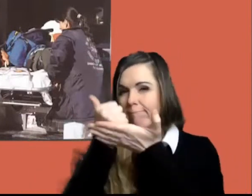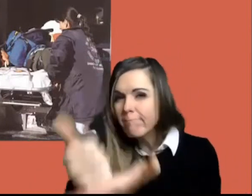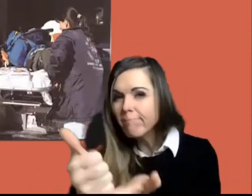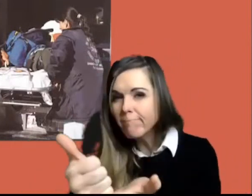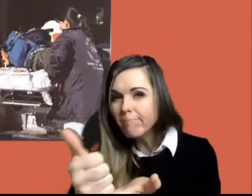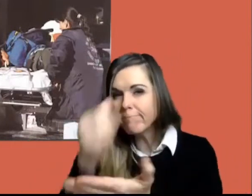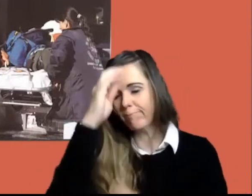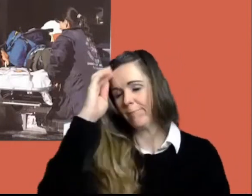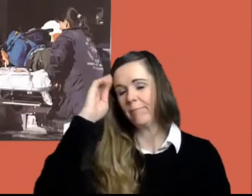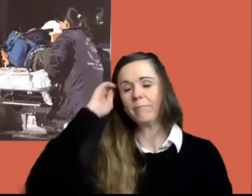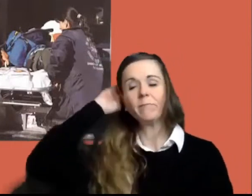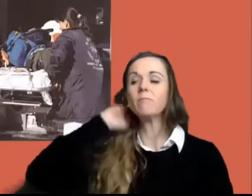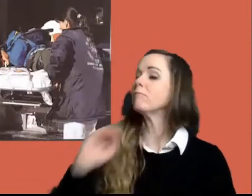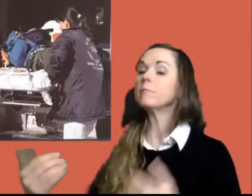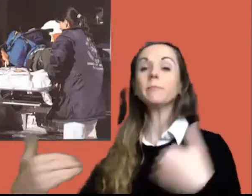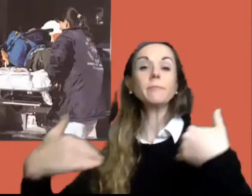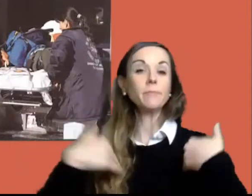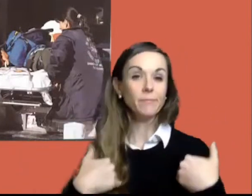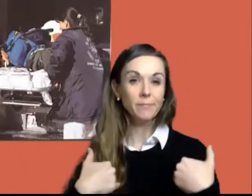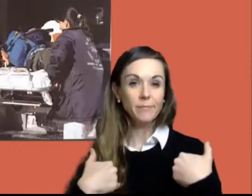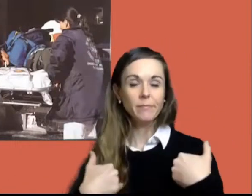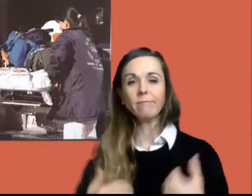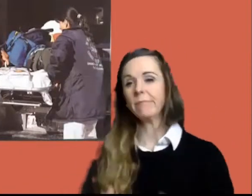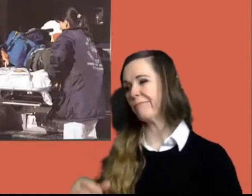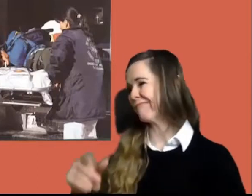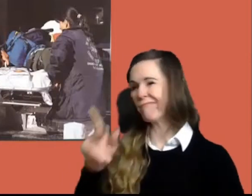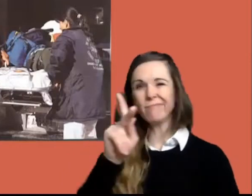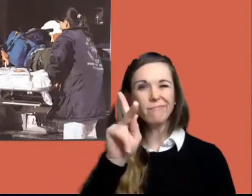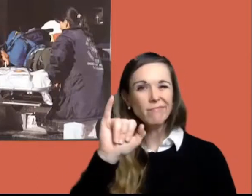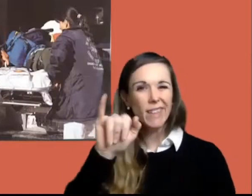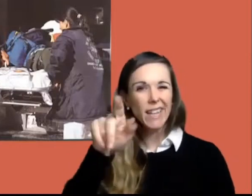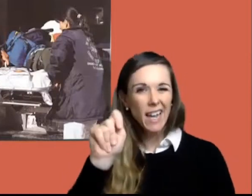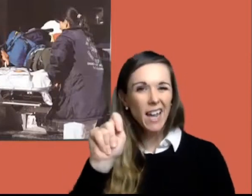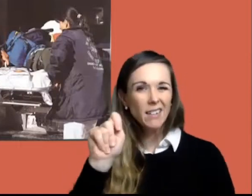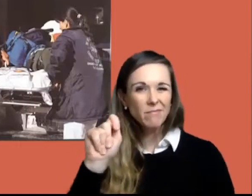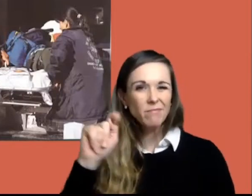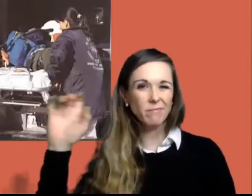here. We are going to do what? We're going to help.